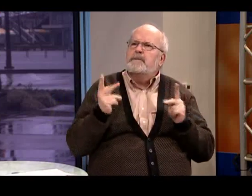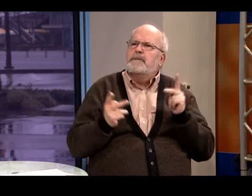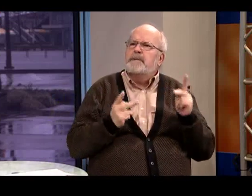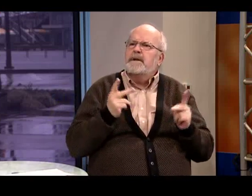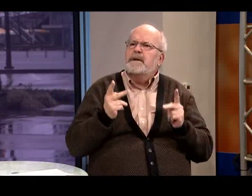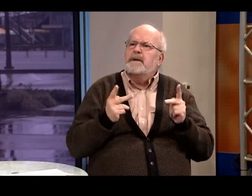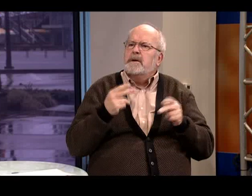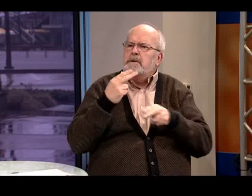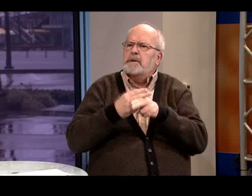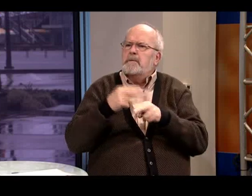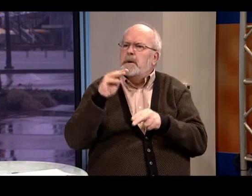been working